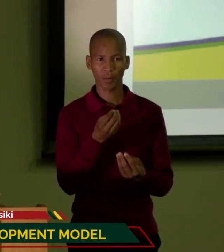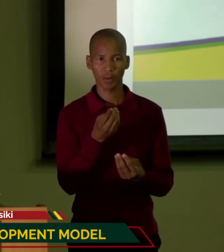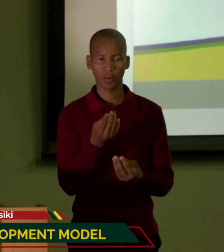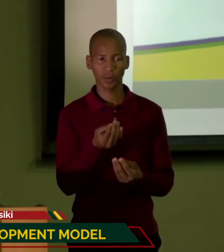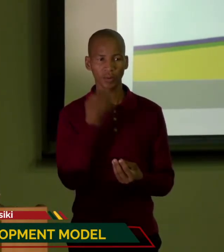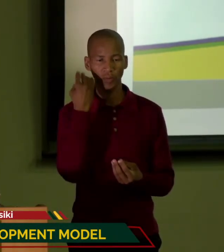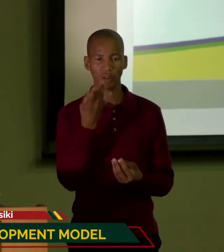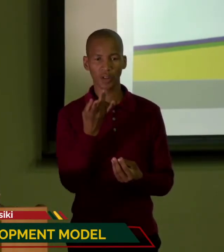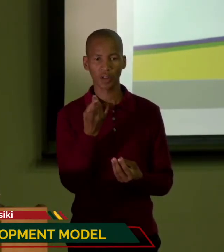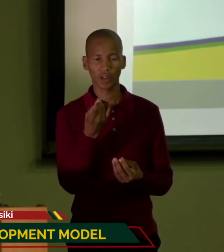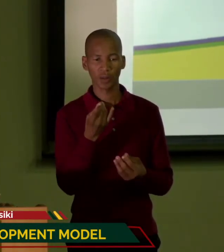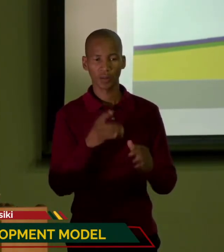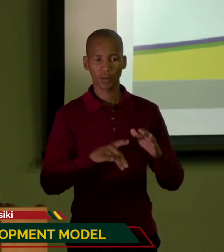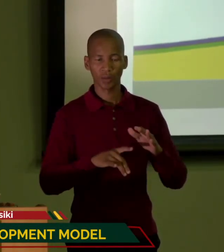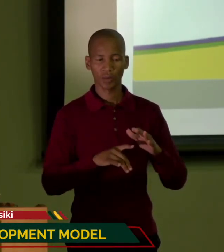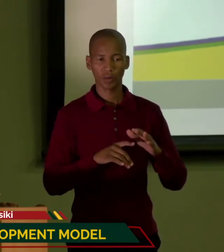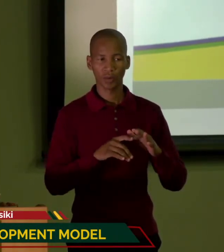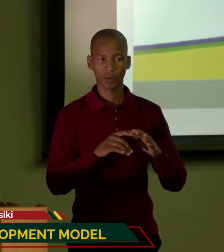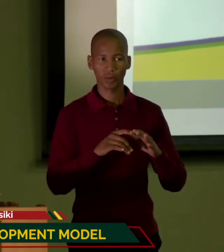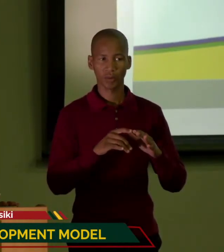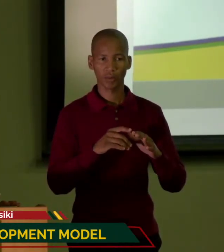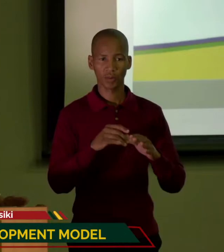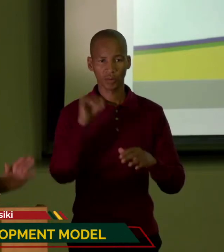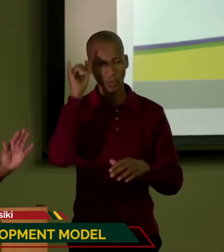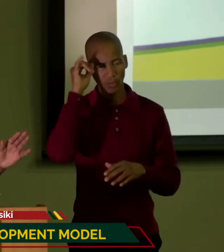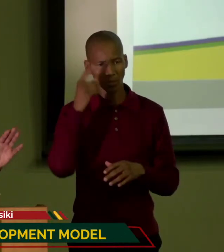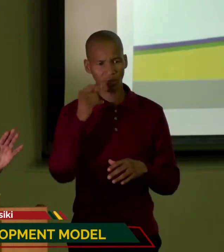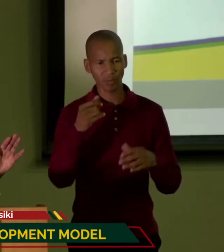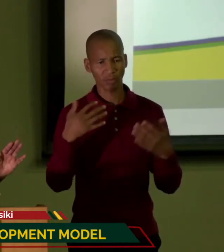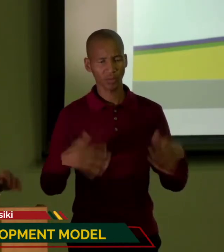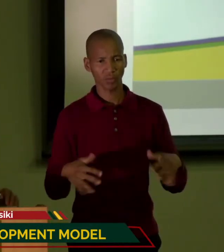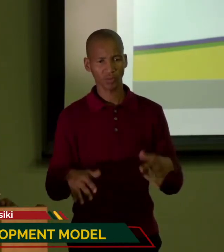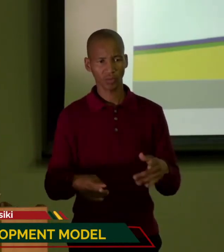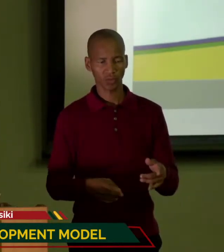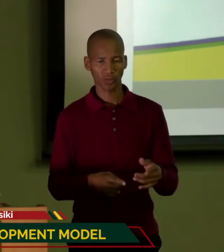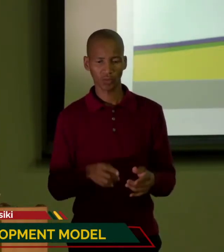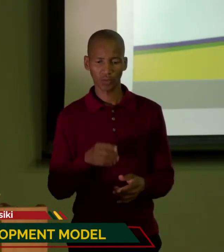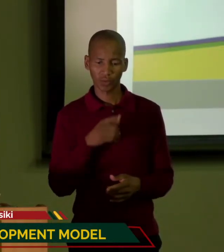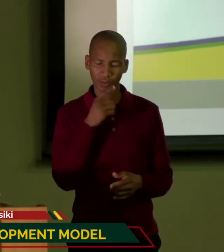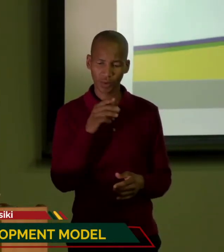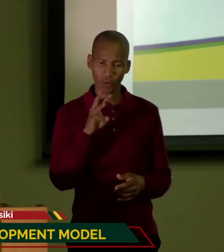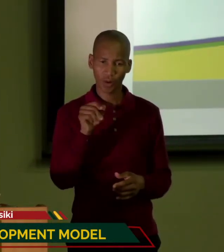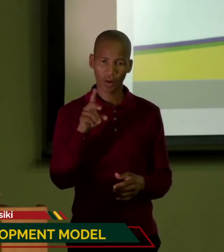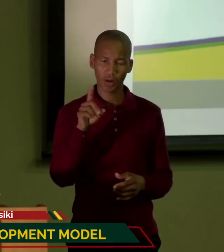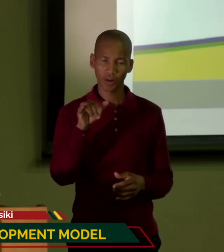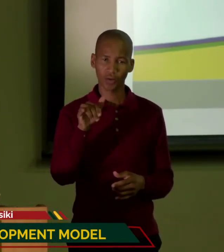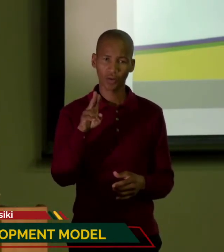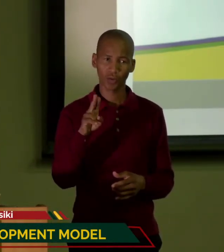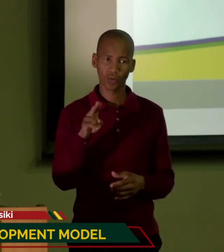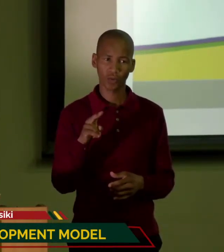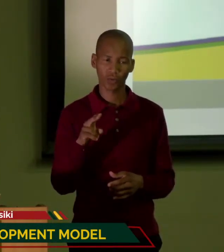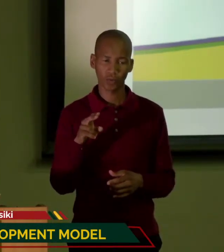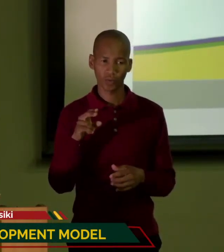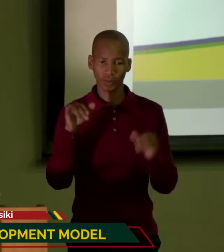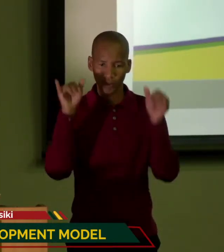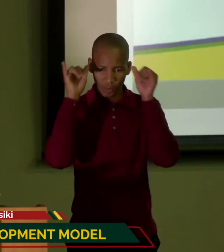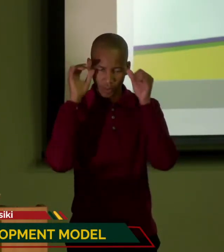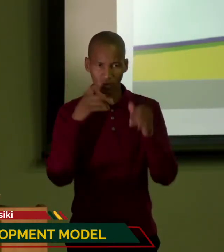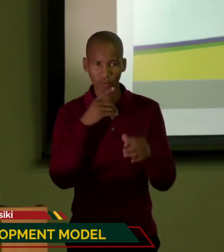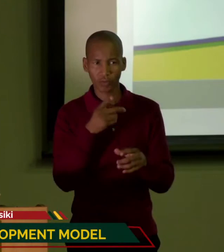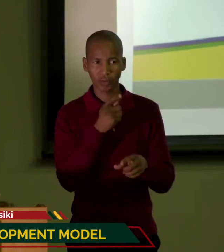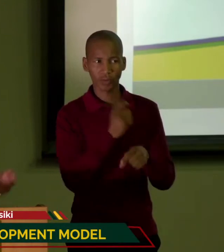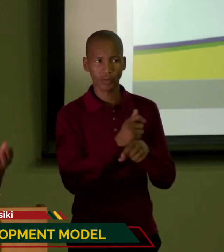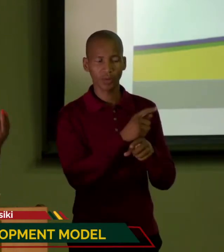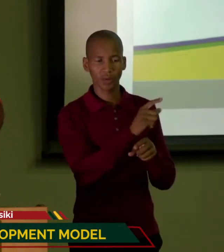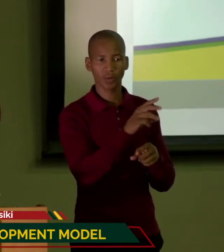etu kutwa ziwaju cows. Obeka ngomo inyama otiko itenga pe